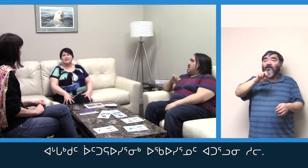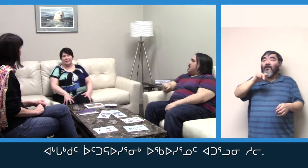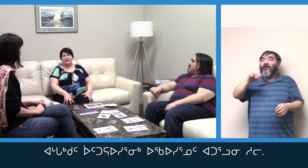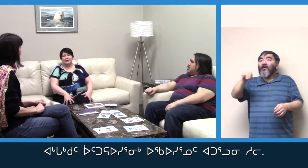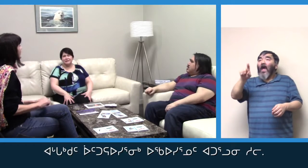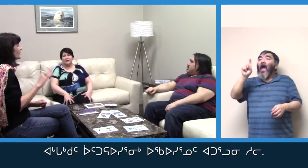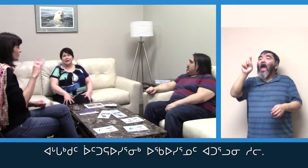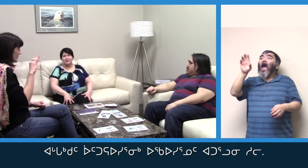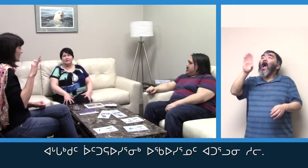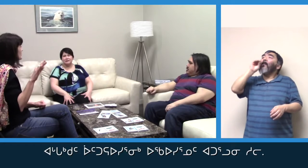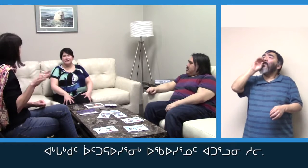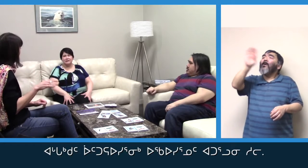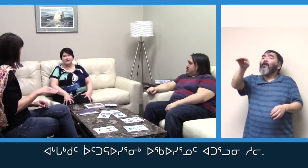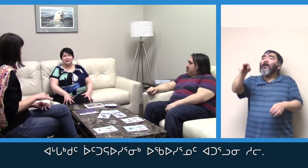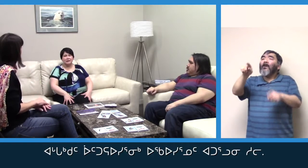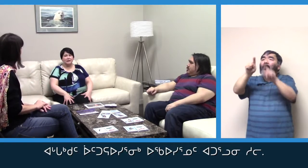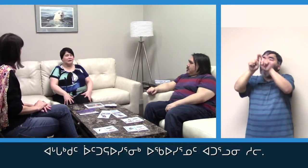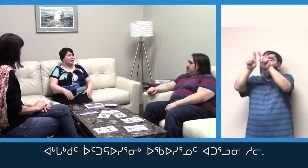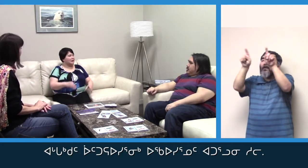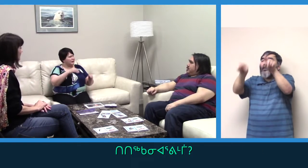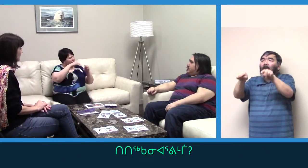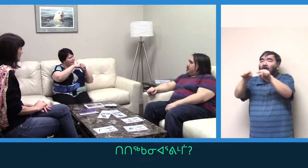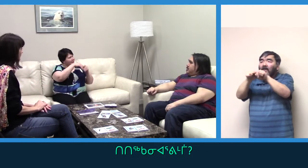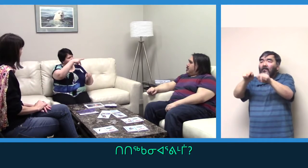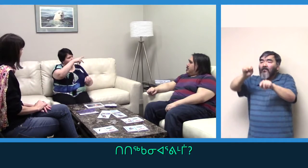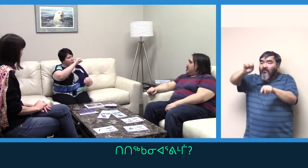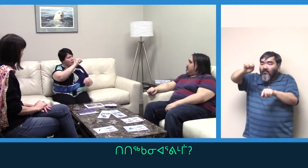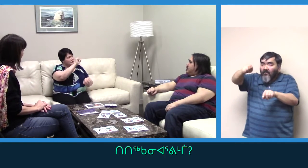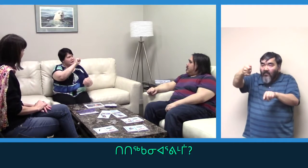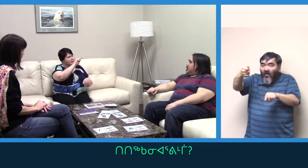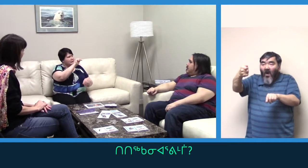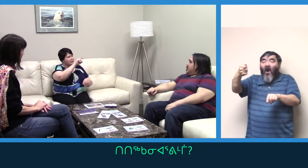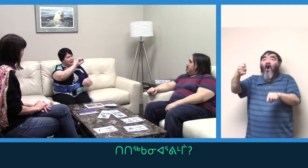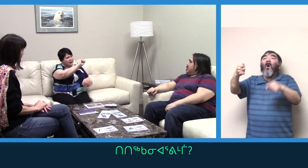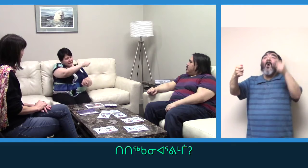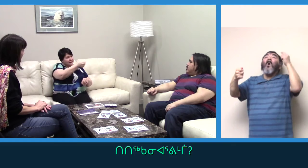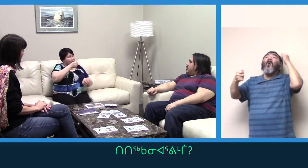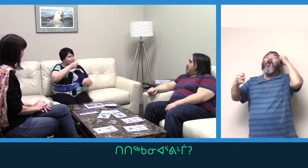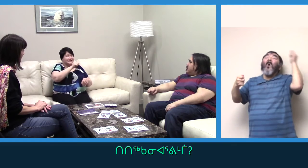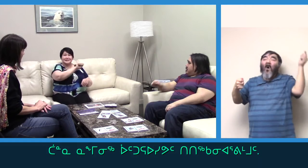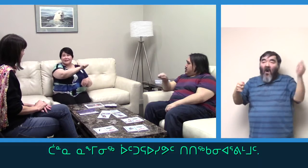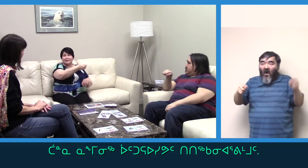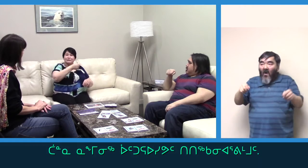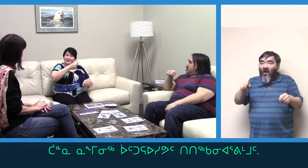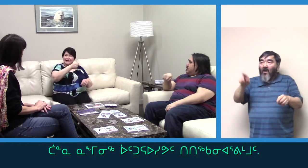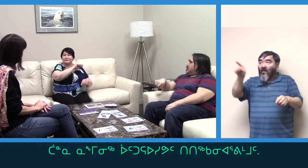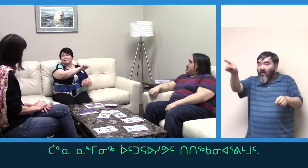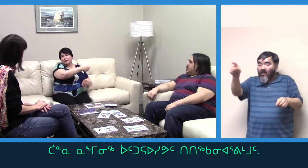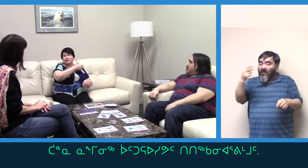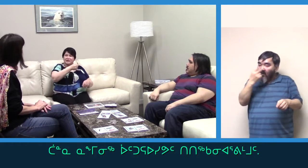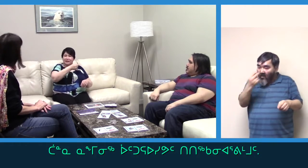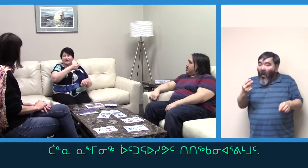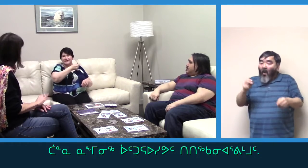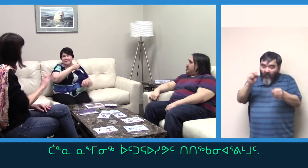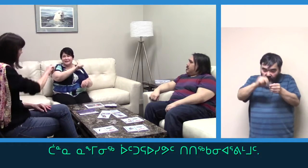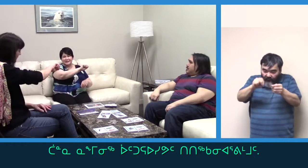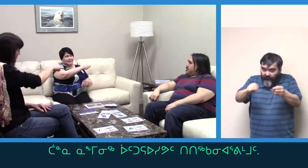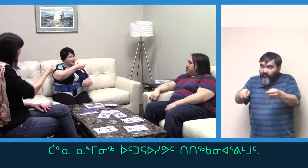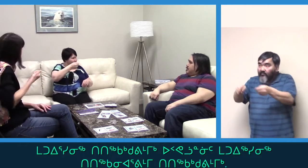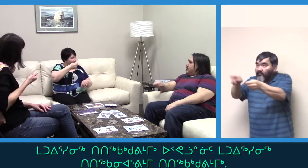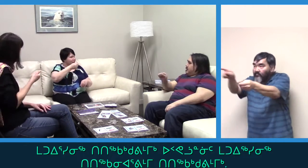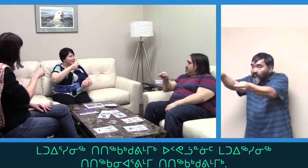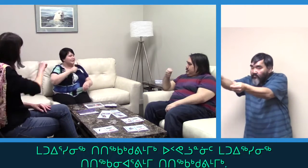Oh, finger spelling as well. Finger spelling. In the post. This is our own sign for post